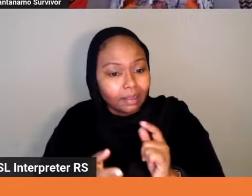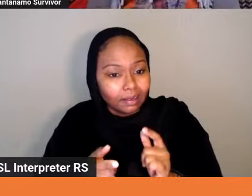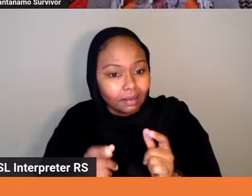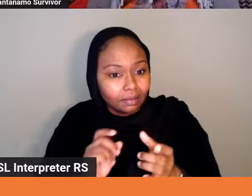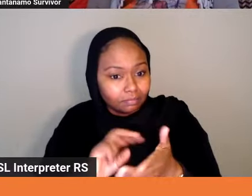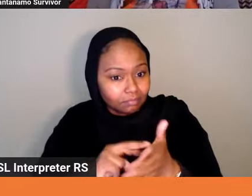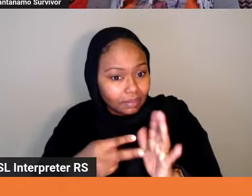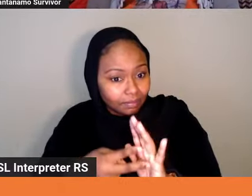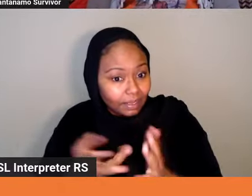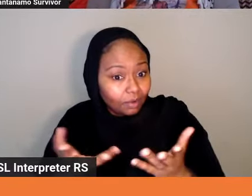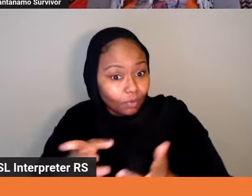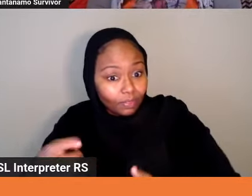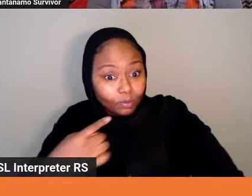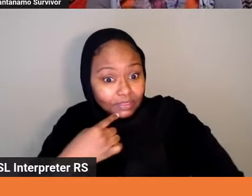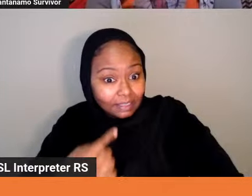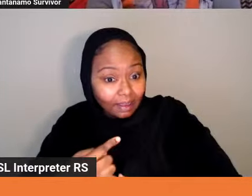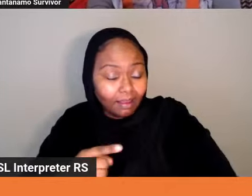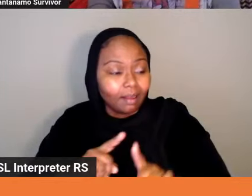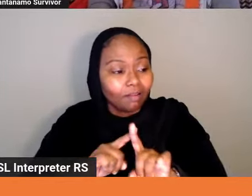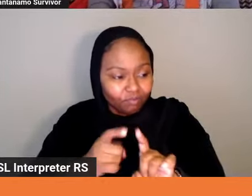countries. So